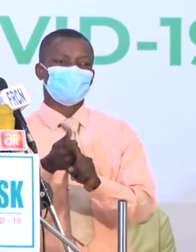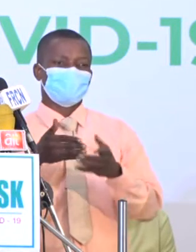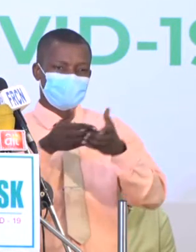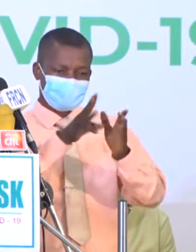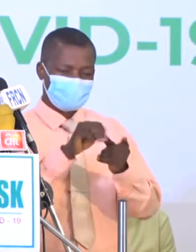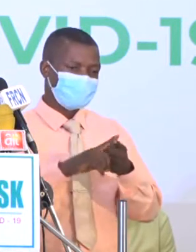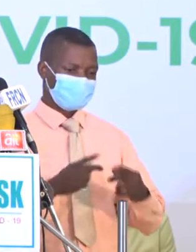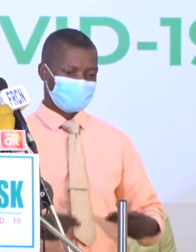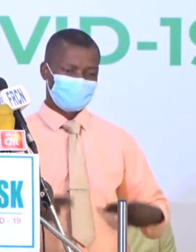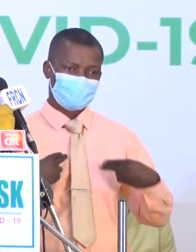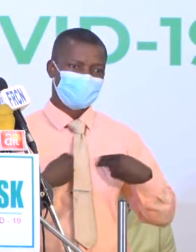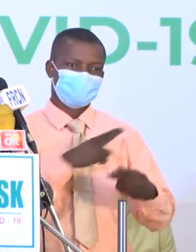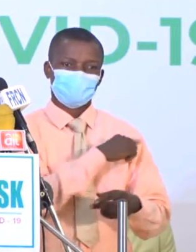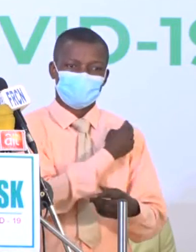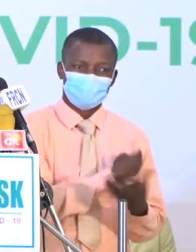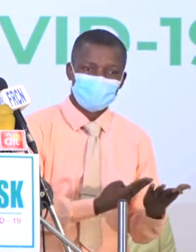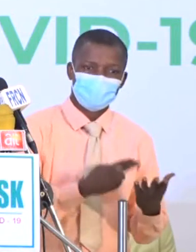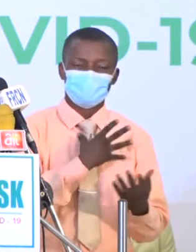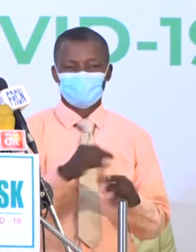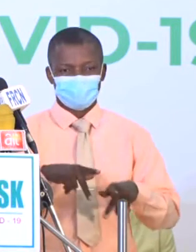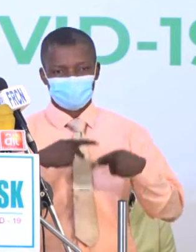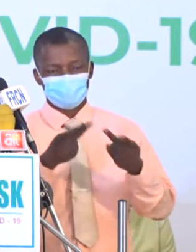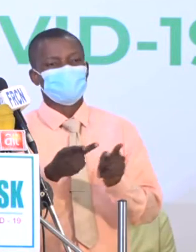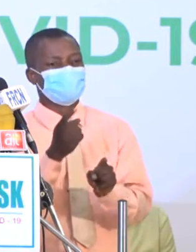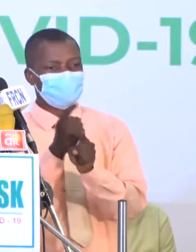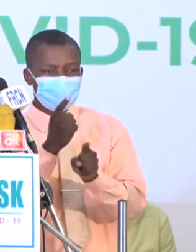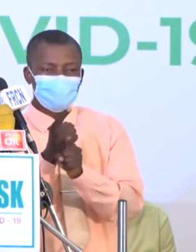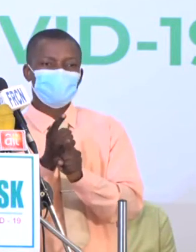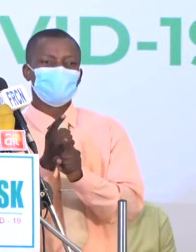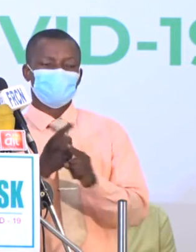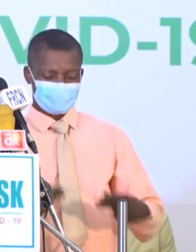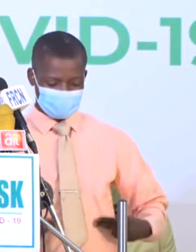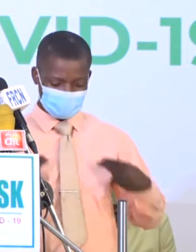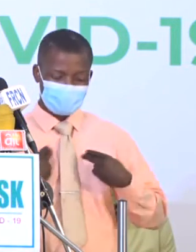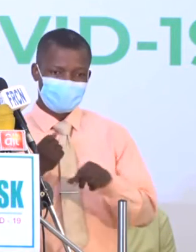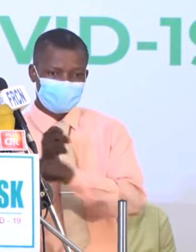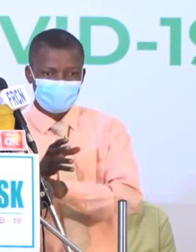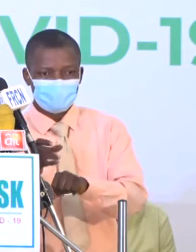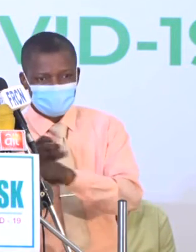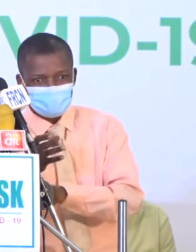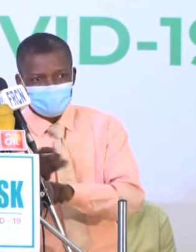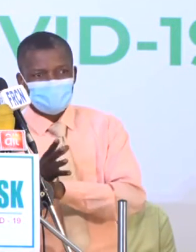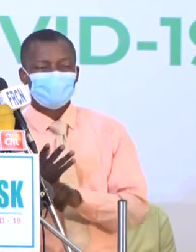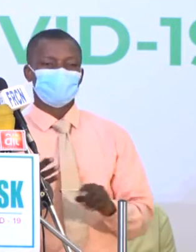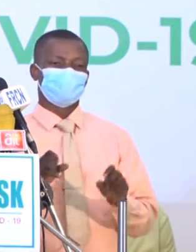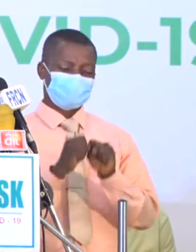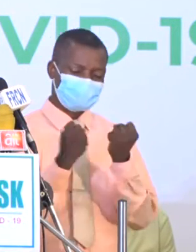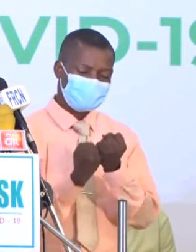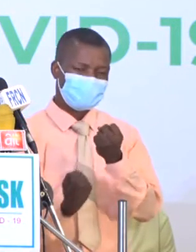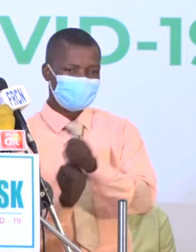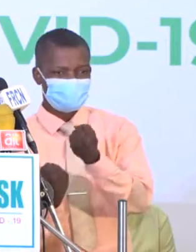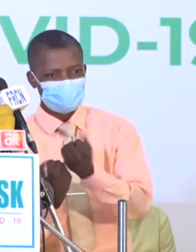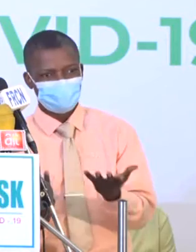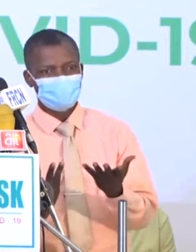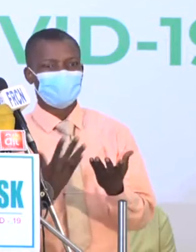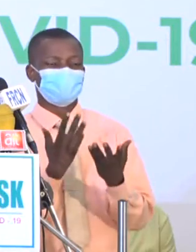facility and will provide not only health advice, but also social support. And in